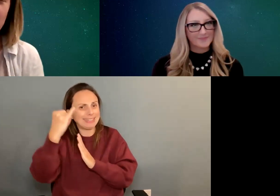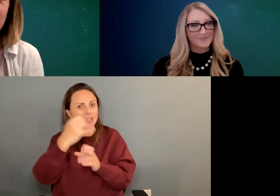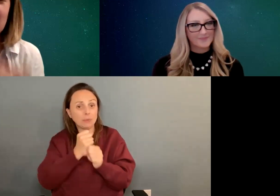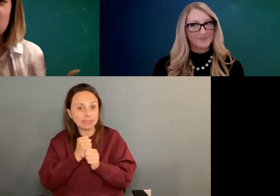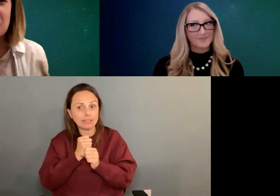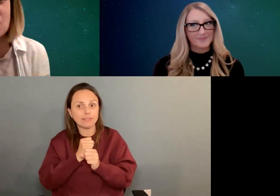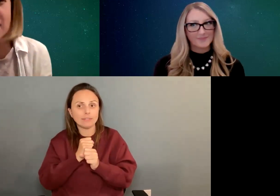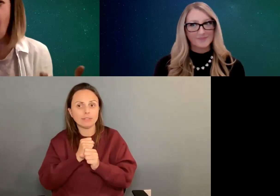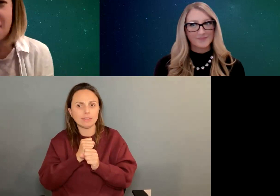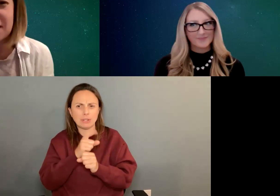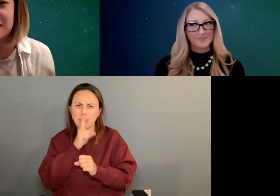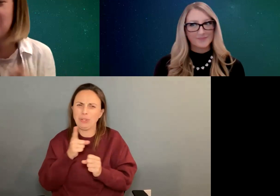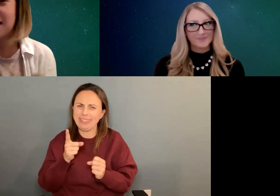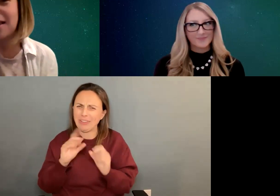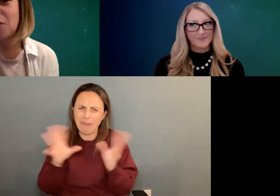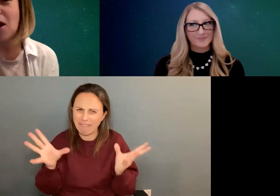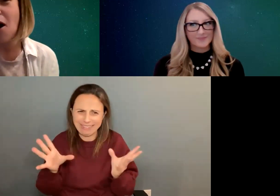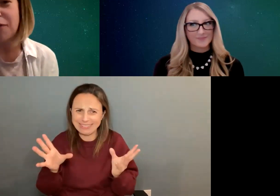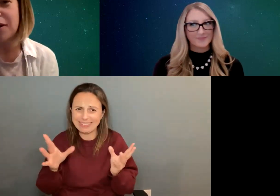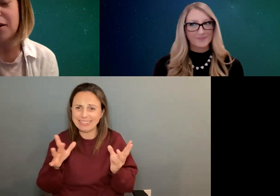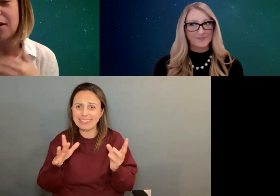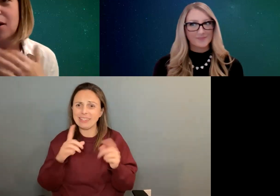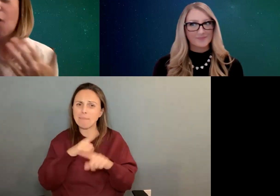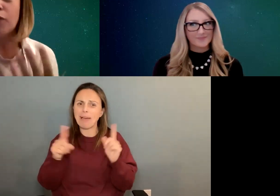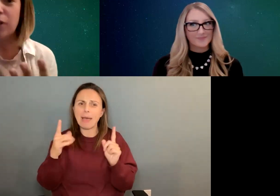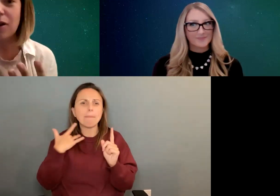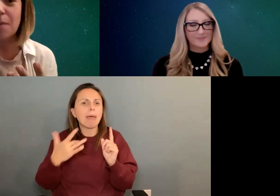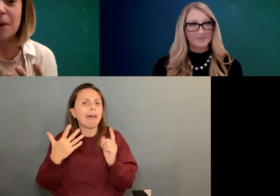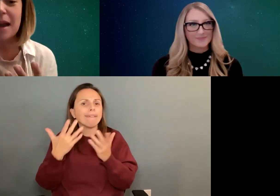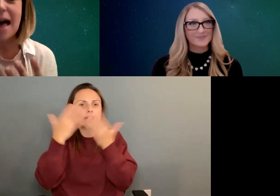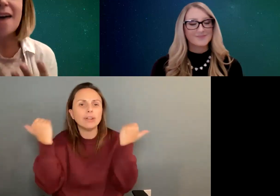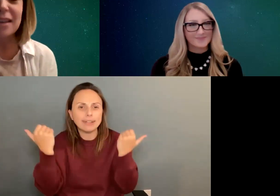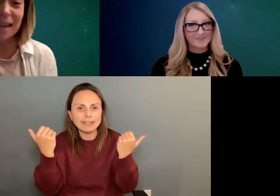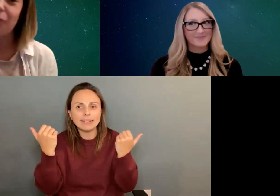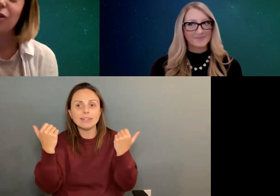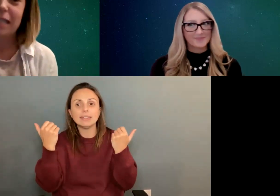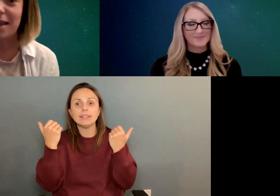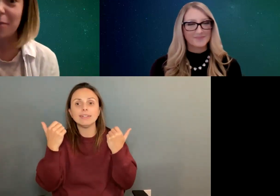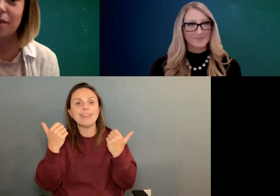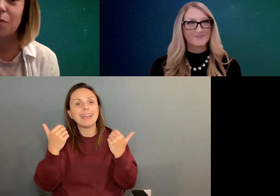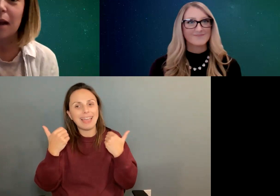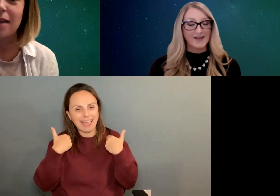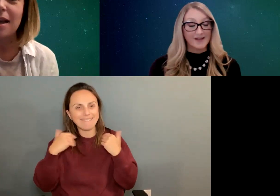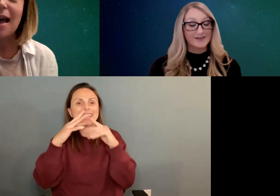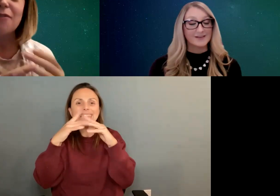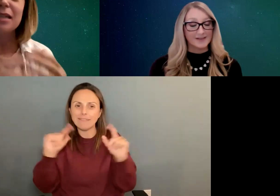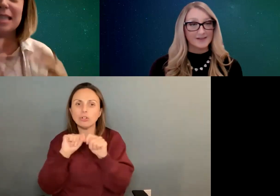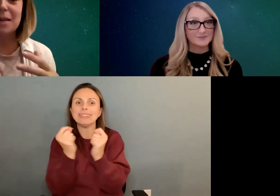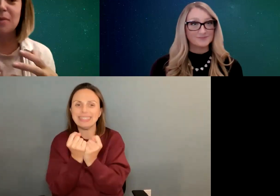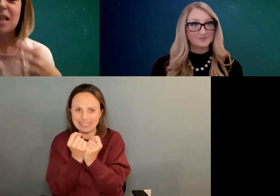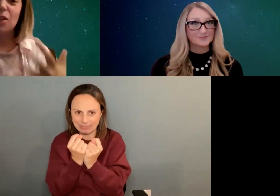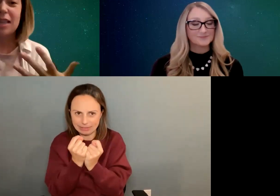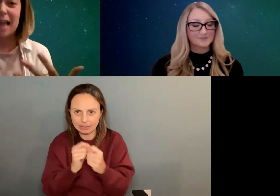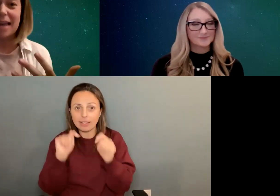which is actually really quite obvious, but I think we often overlook, but having diverse teams, right?